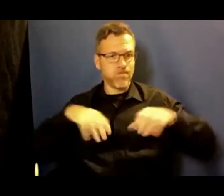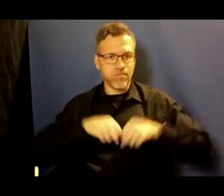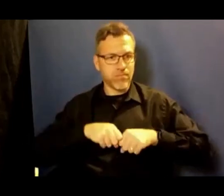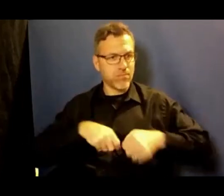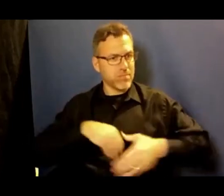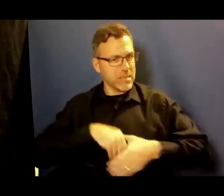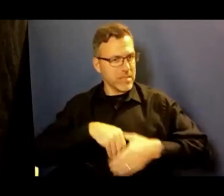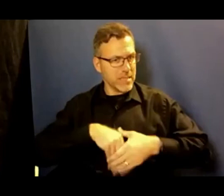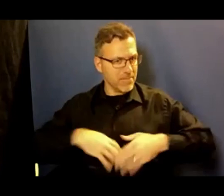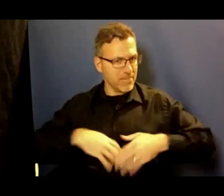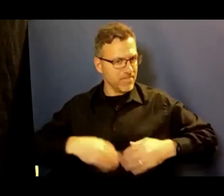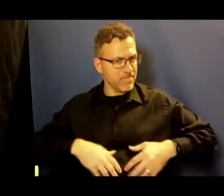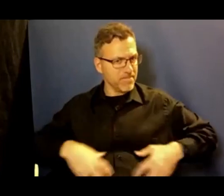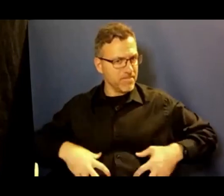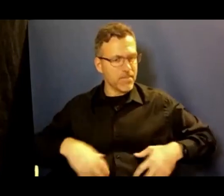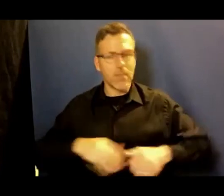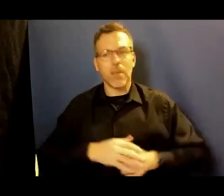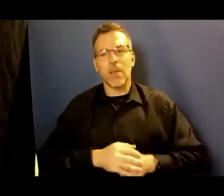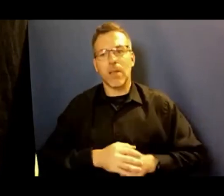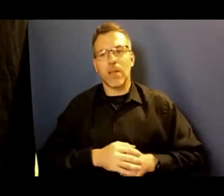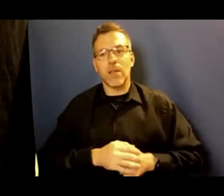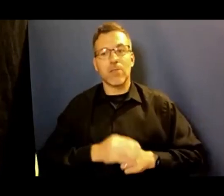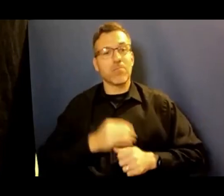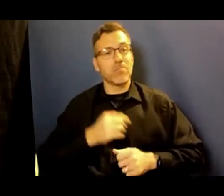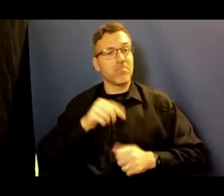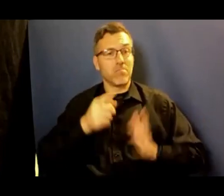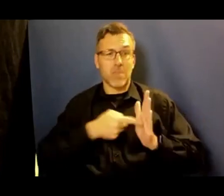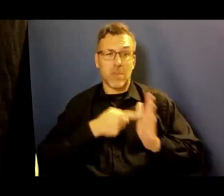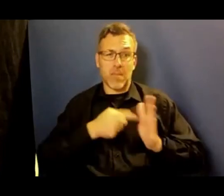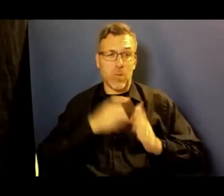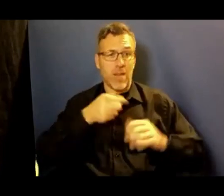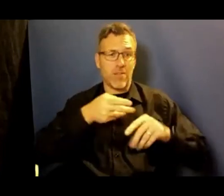Sometimes they clot off their leg.